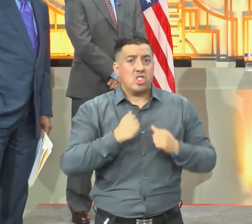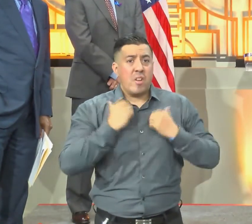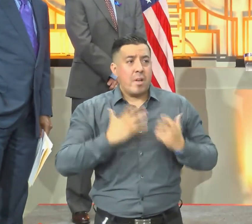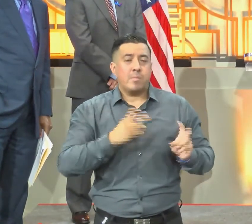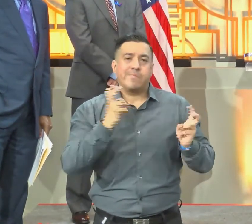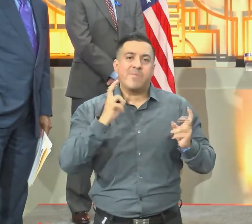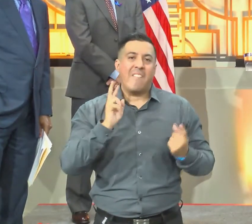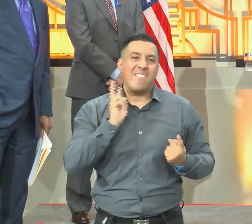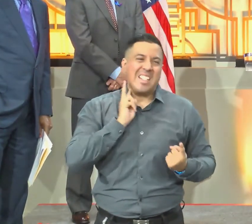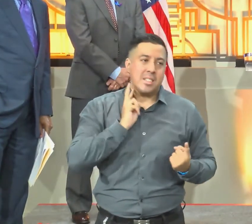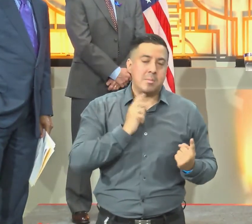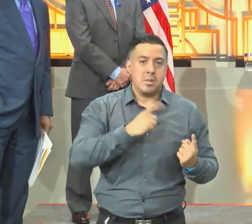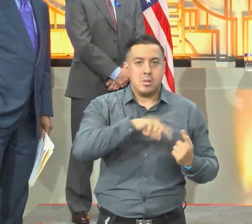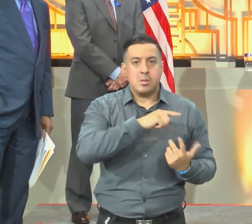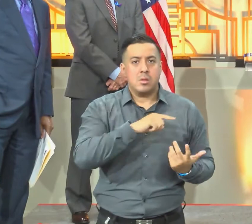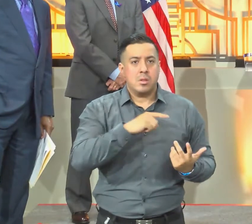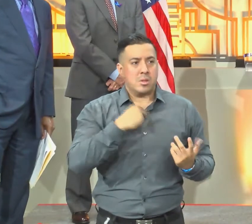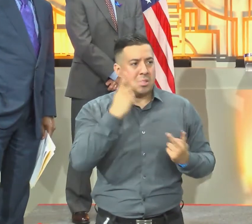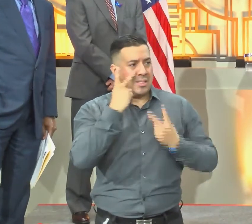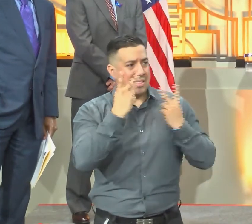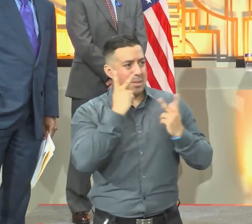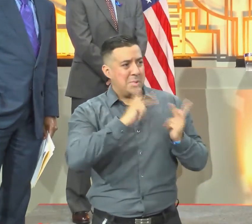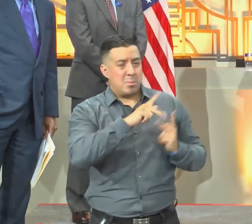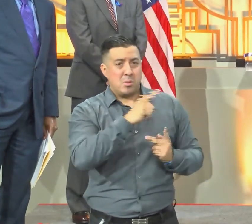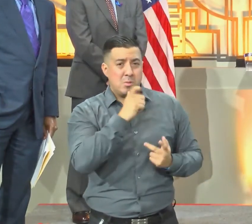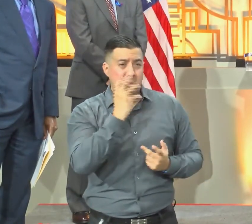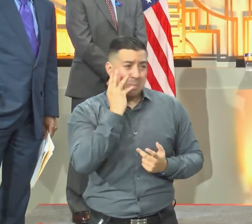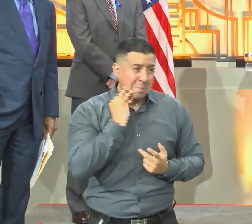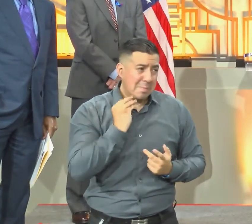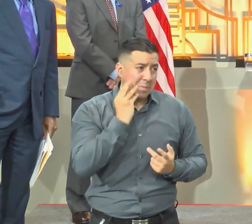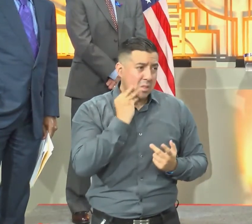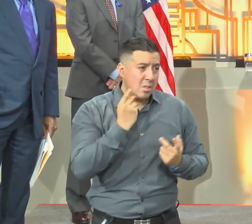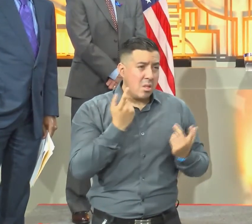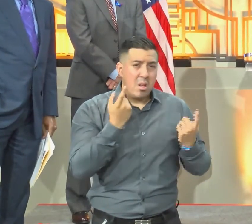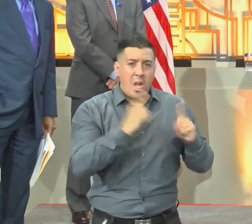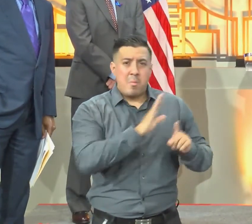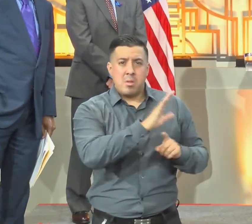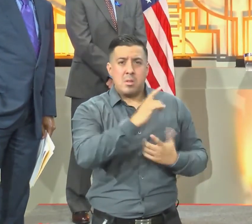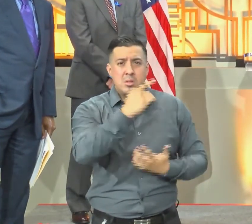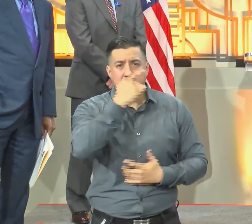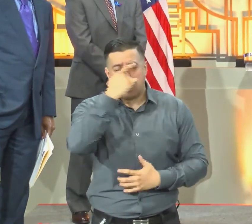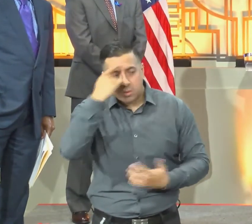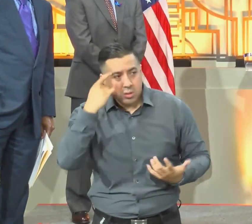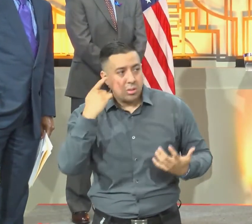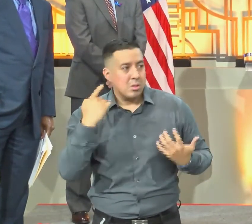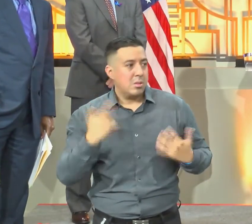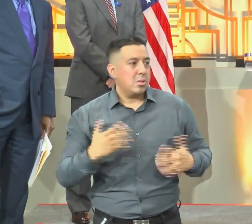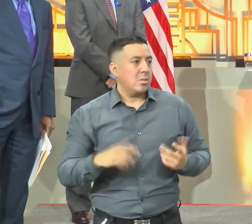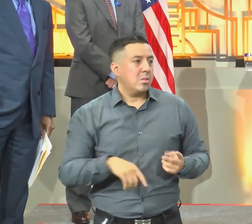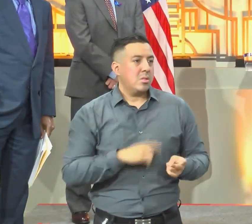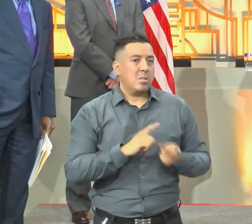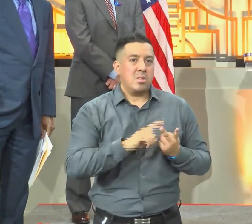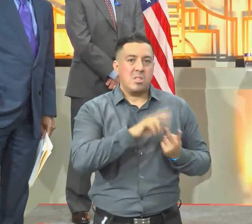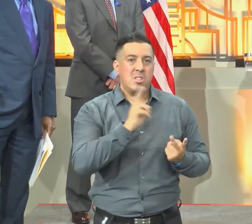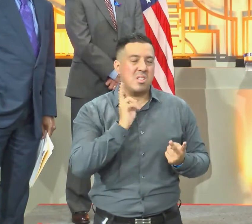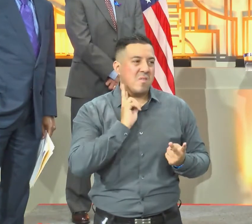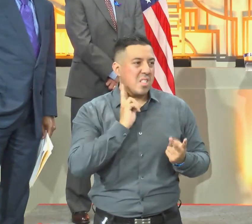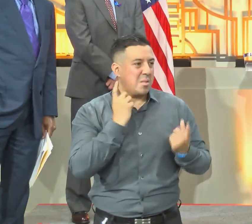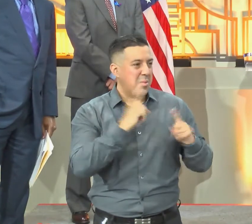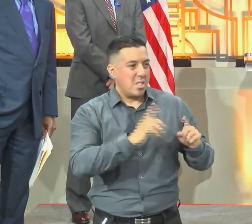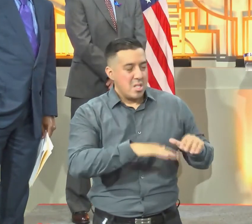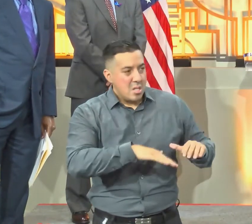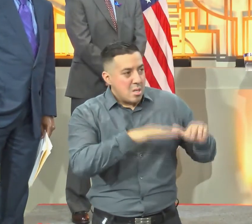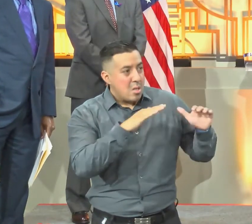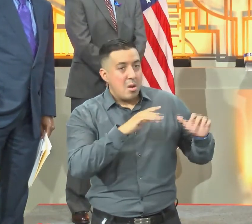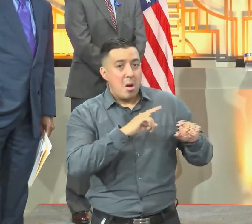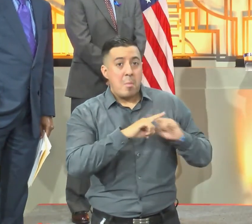victims, and we see people who have had these experiences through the lens of their trauma, through the lens of their victimhood, and instead you